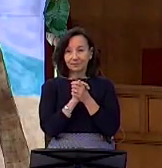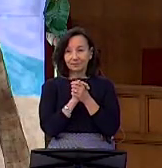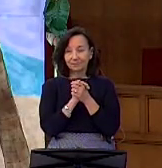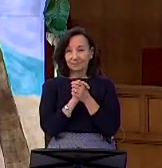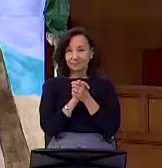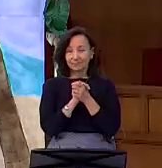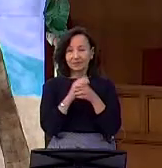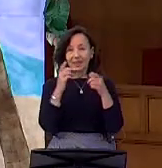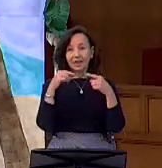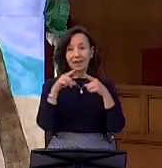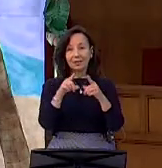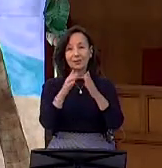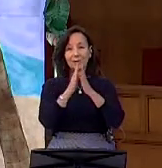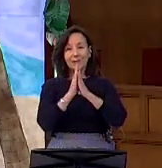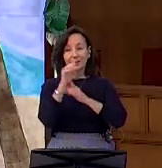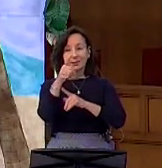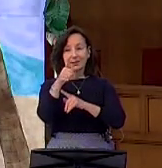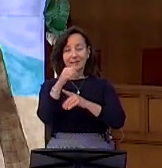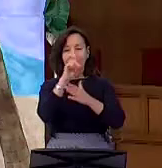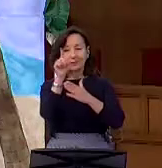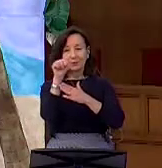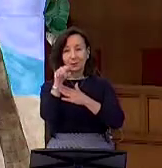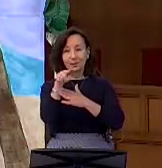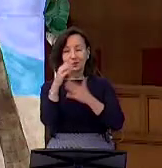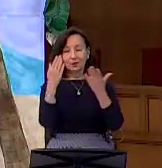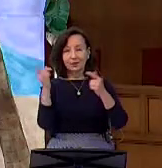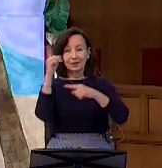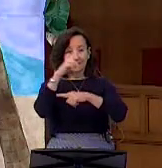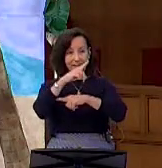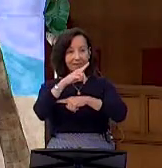So as you ask yourself this question today,